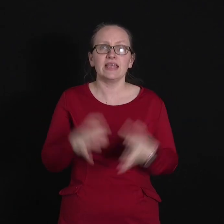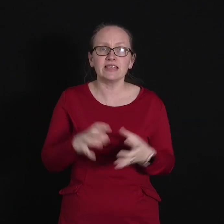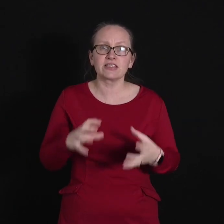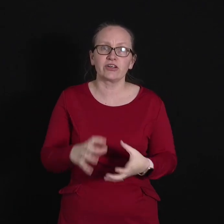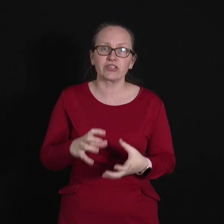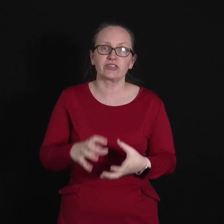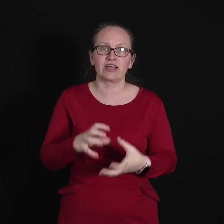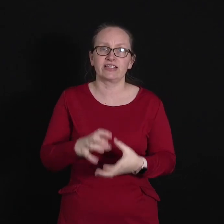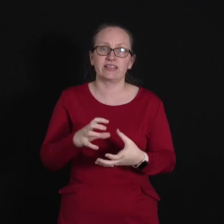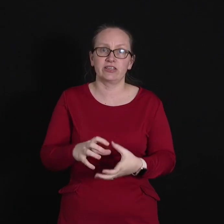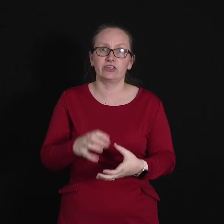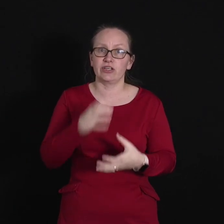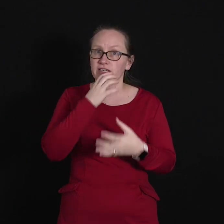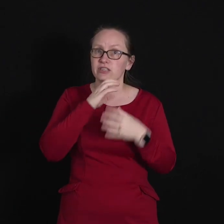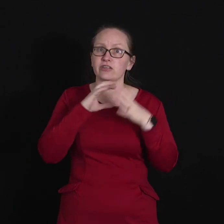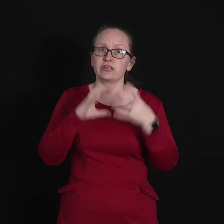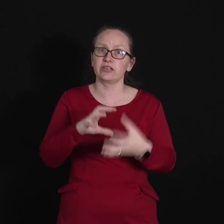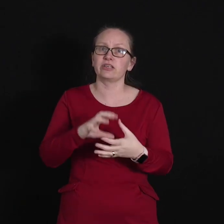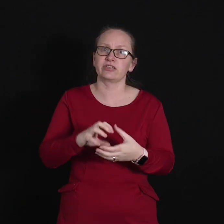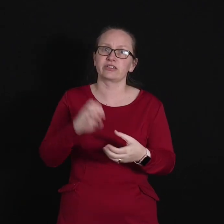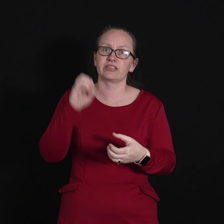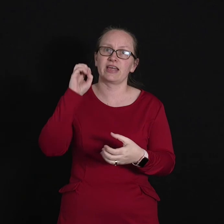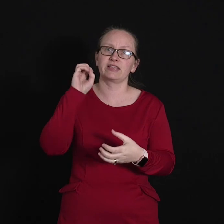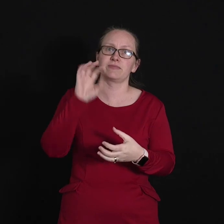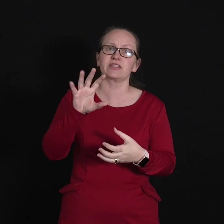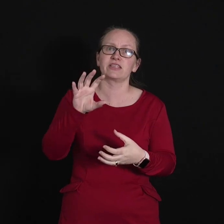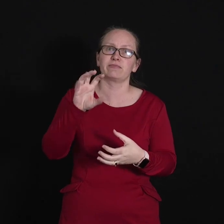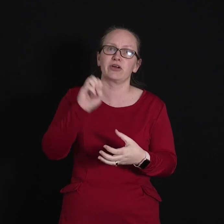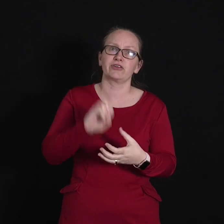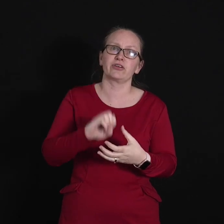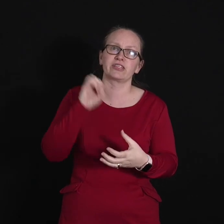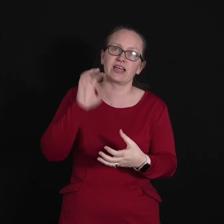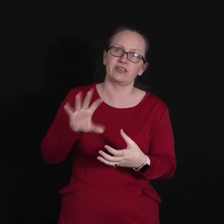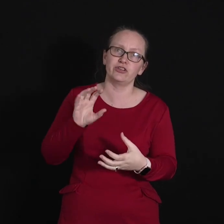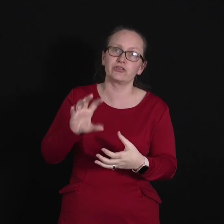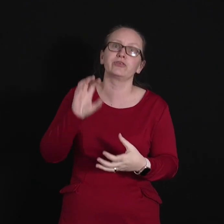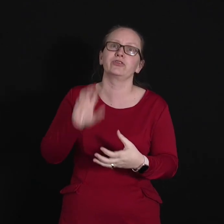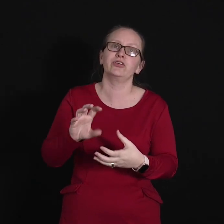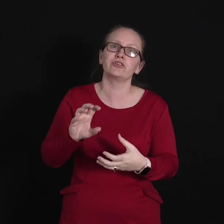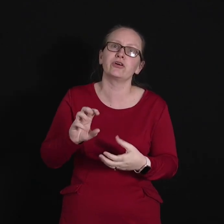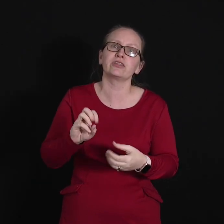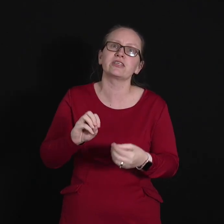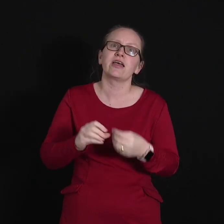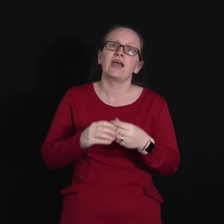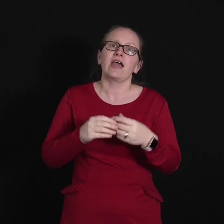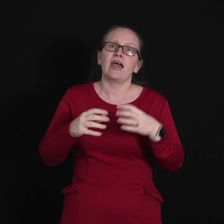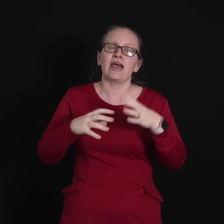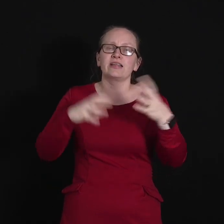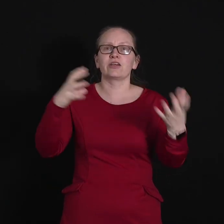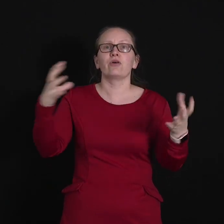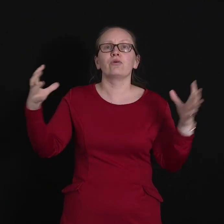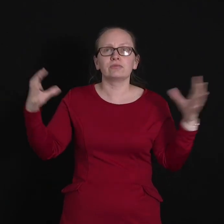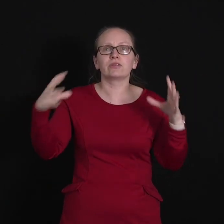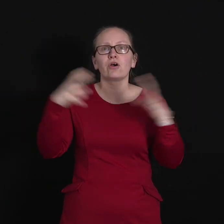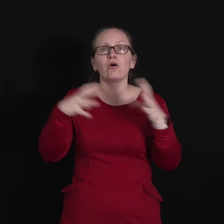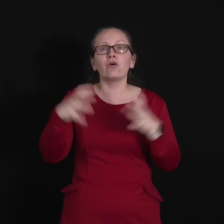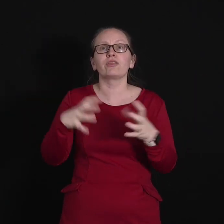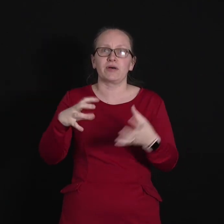is concentrated in the nucleus. So the nucleus contains positive protons and neutral neutrons, and all the